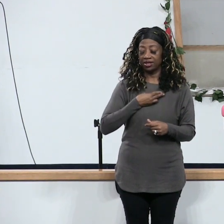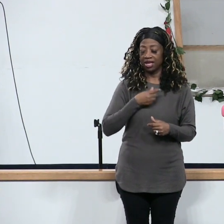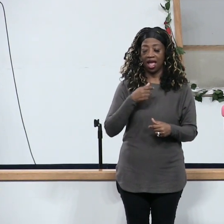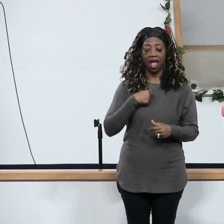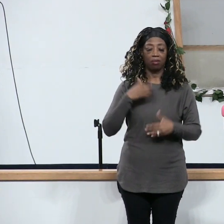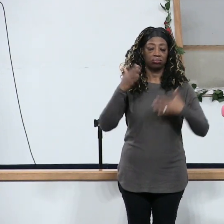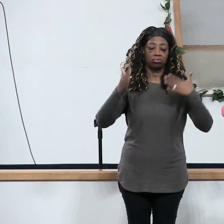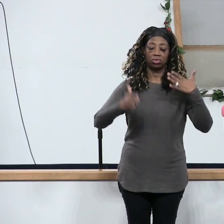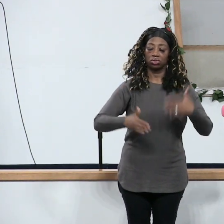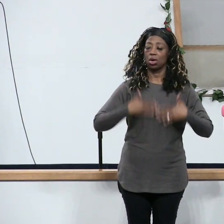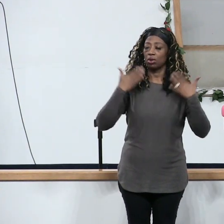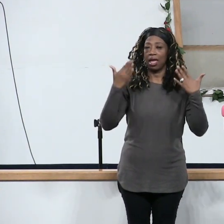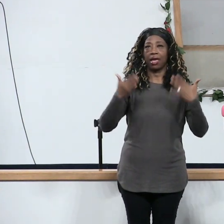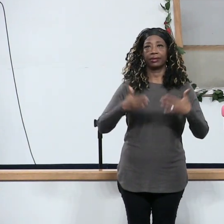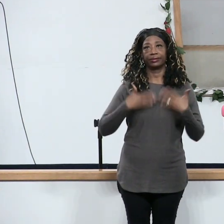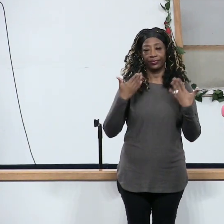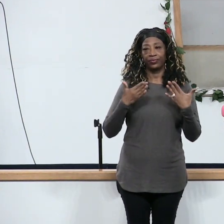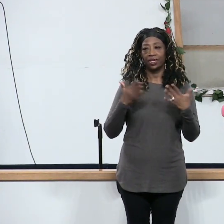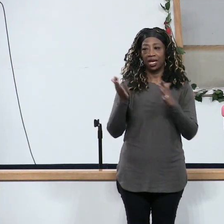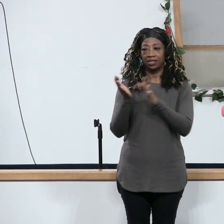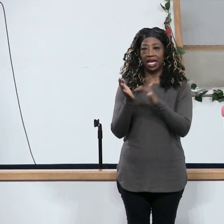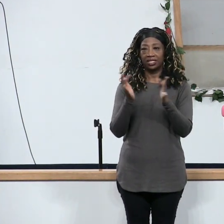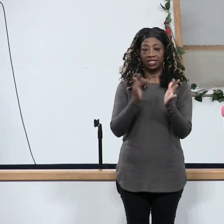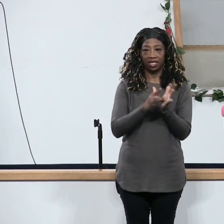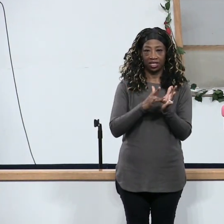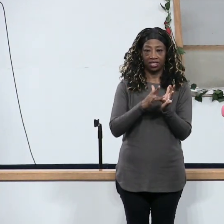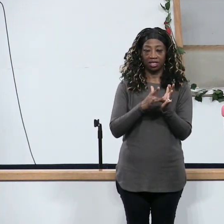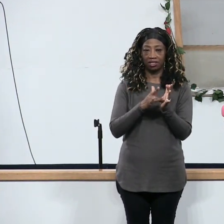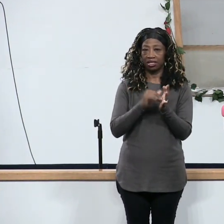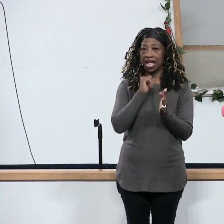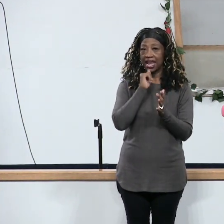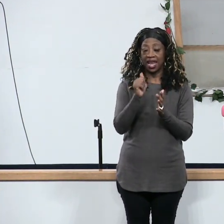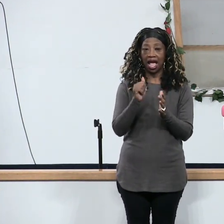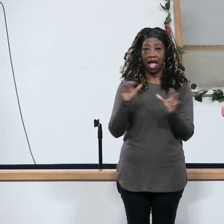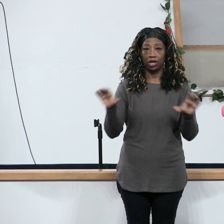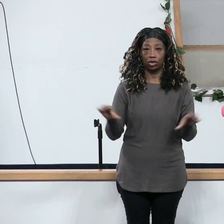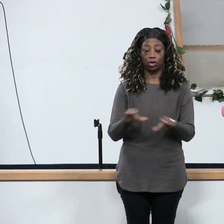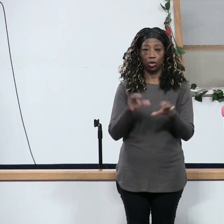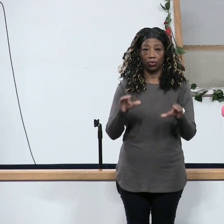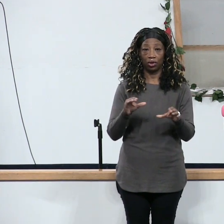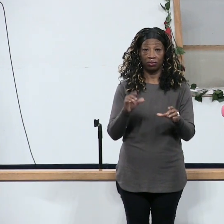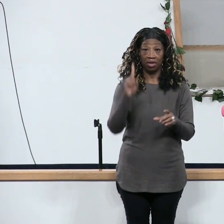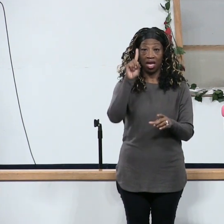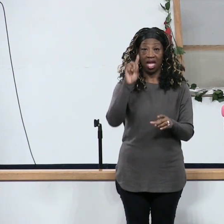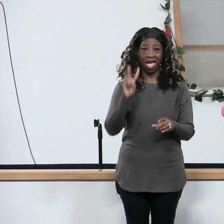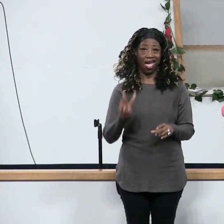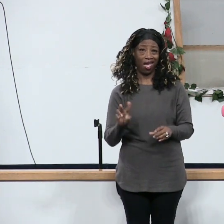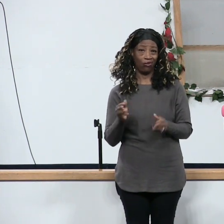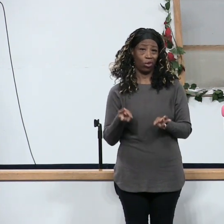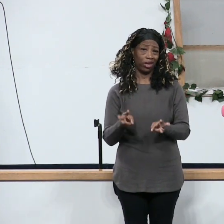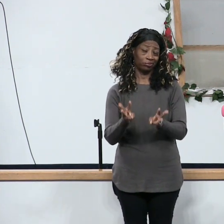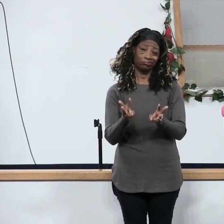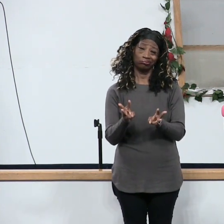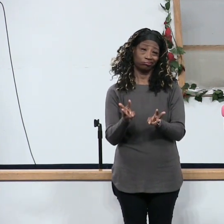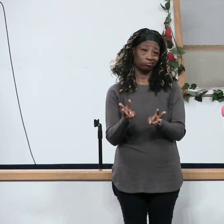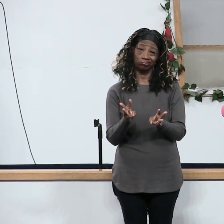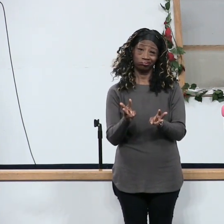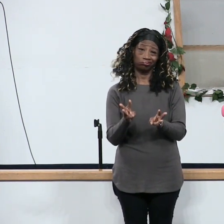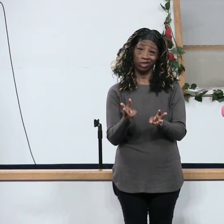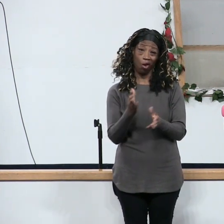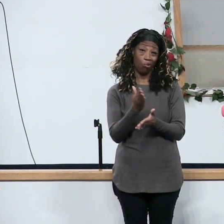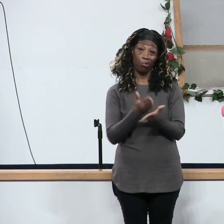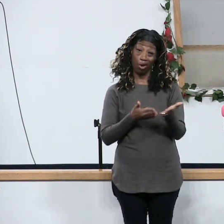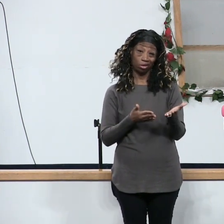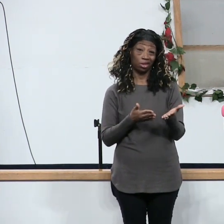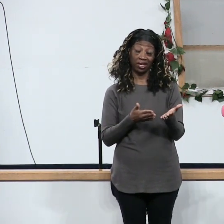glad that Jesus didn't do it halfway or